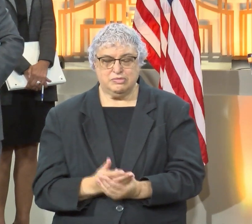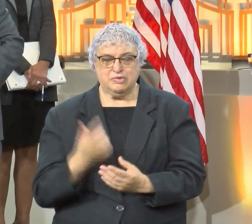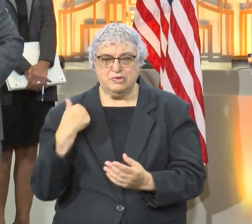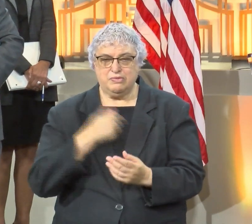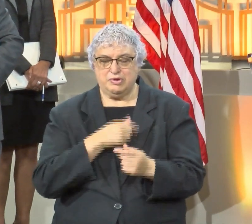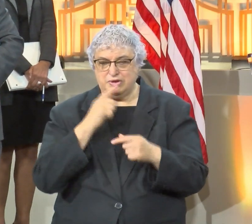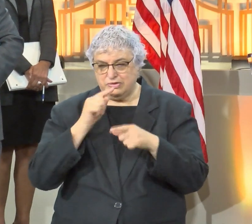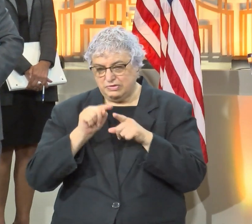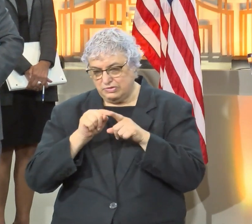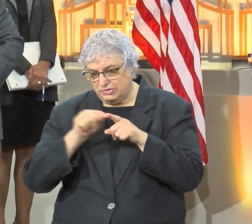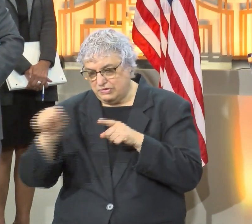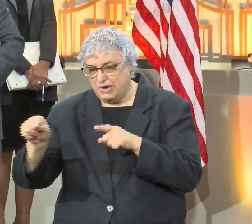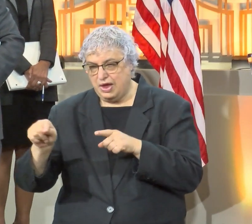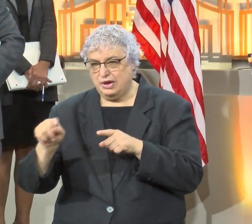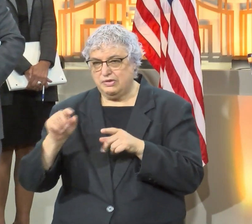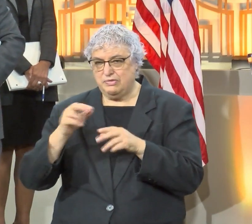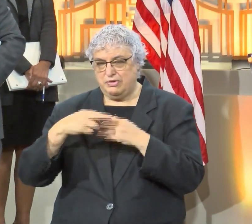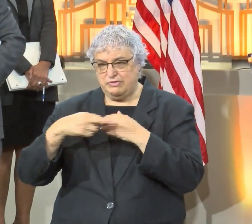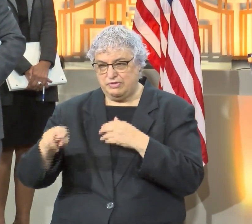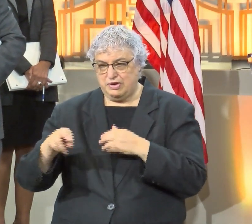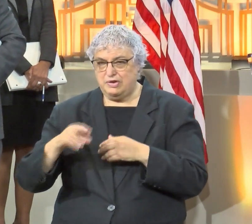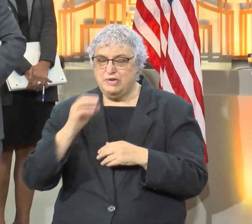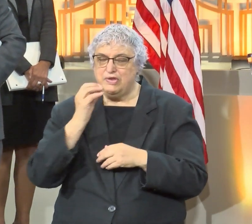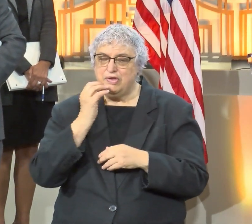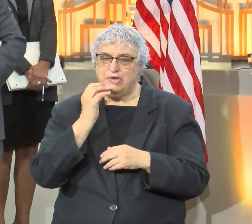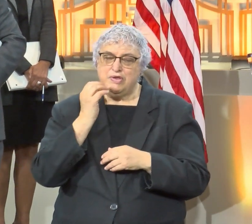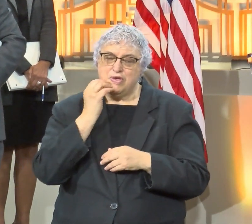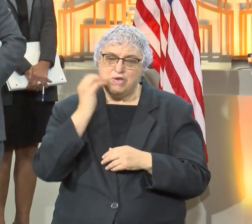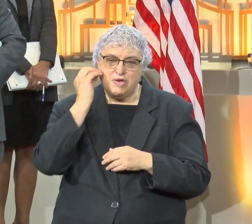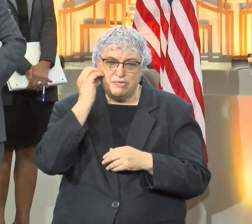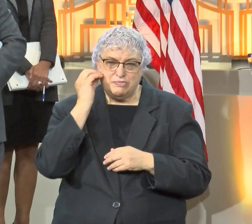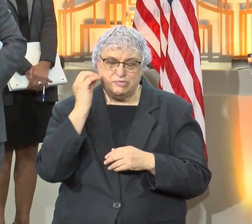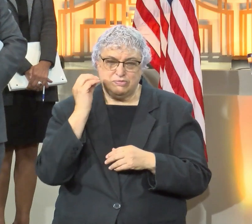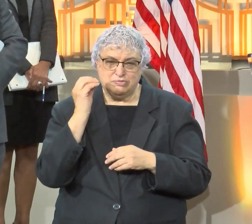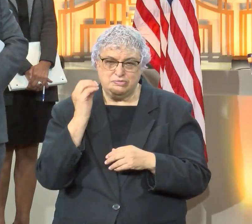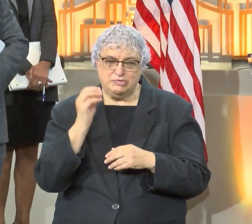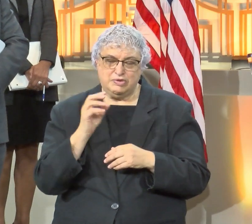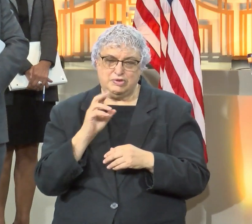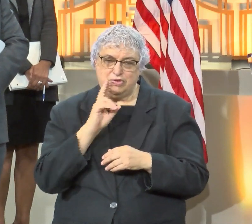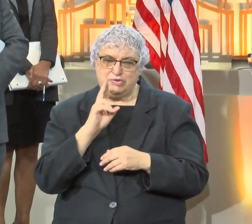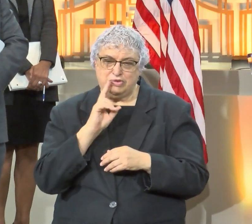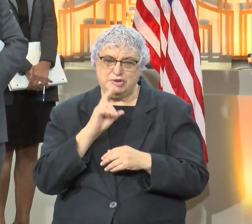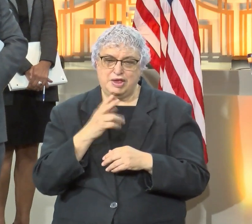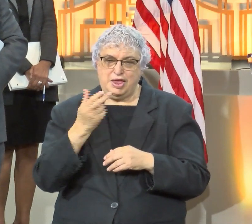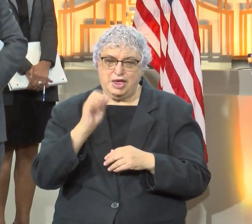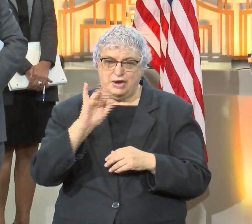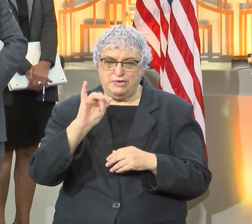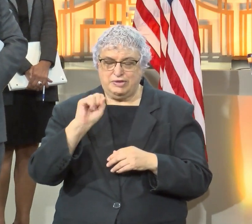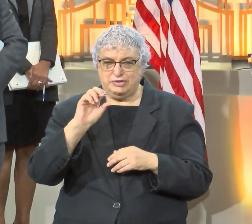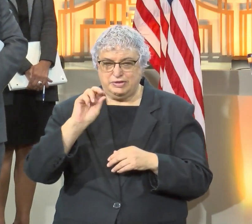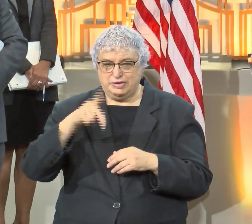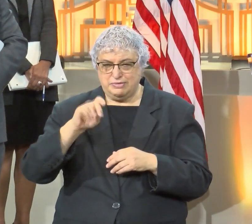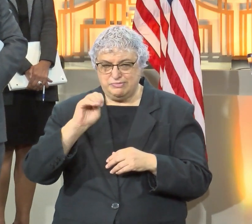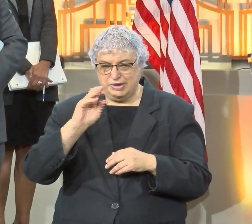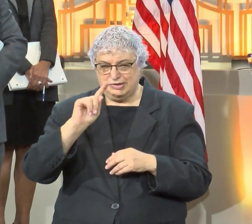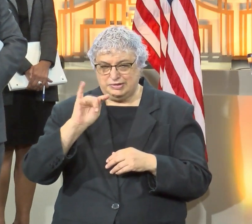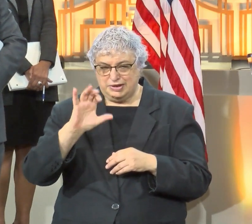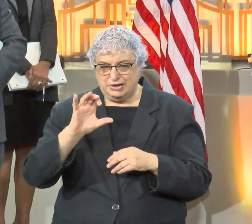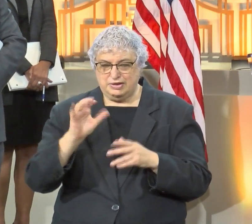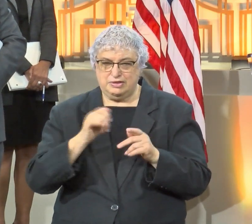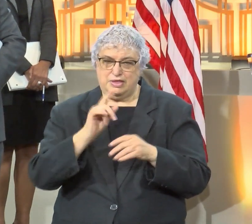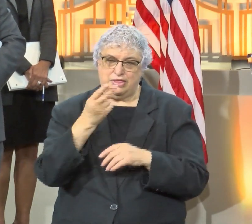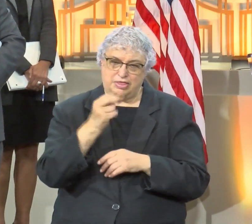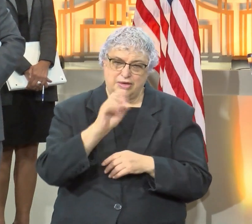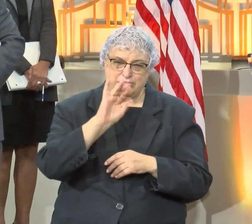referrals to the Houston Area Women's Center, Empowered Survivor, Montrose Center, Harris County Domestic Violence Coordinating Council, and The